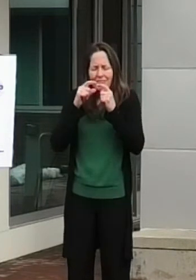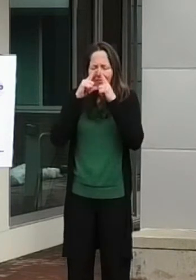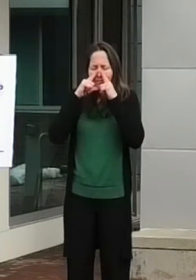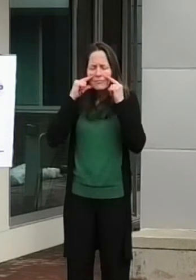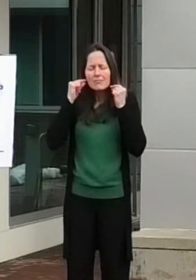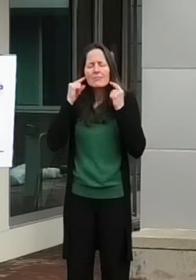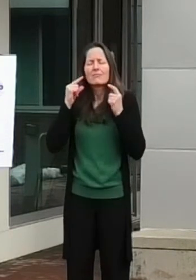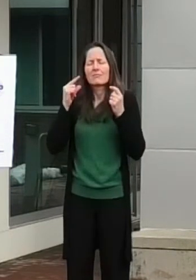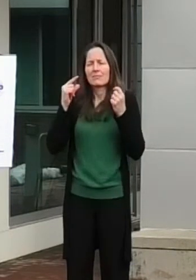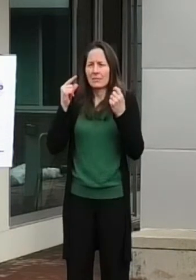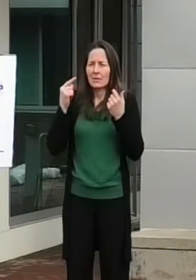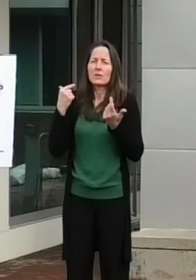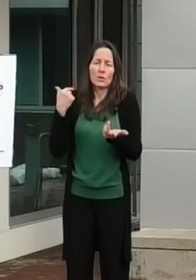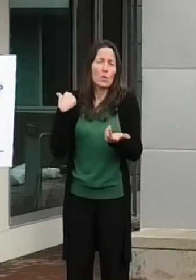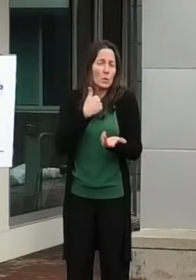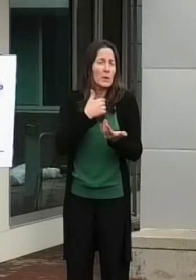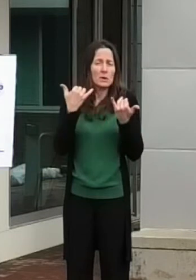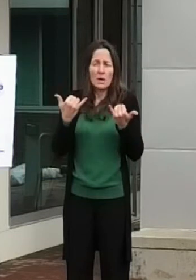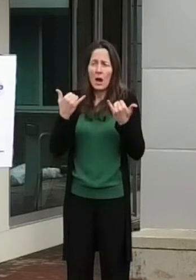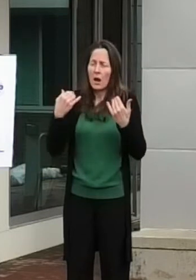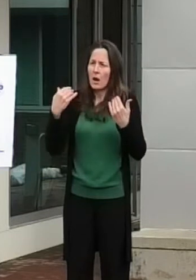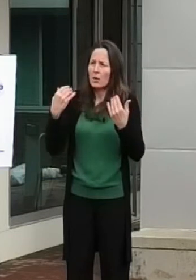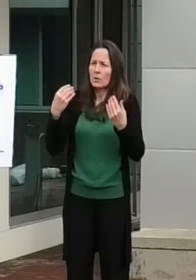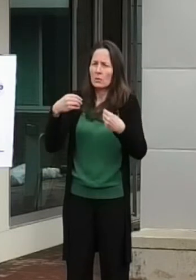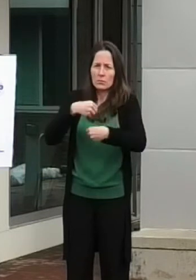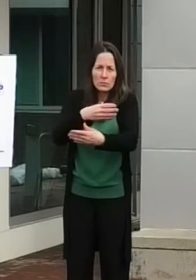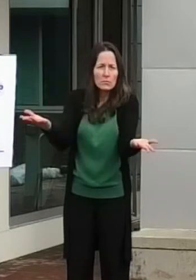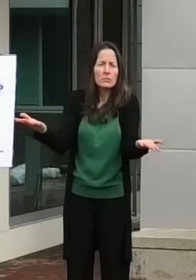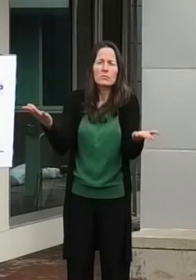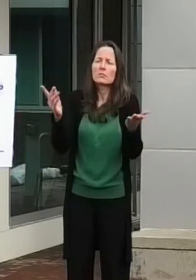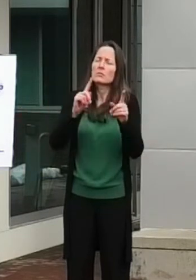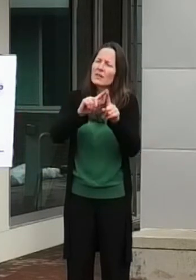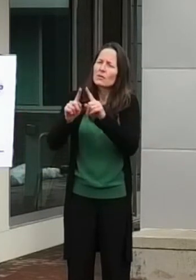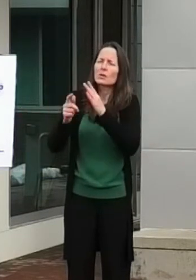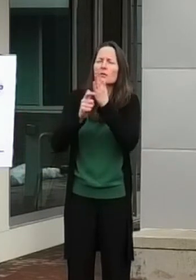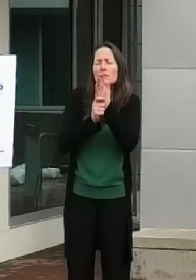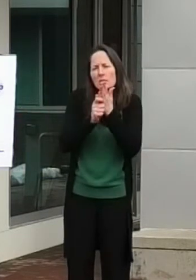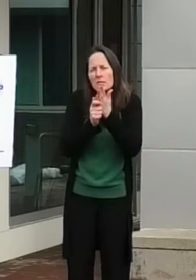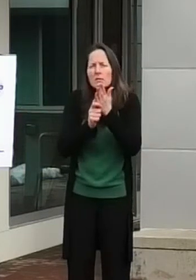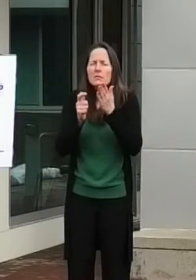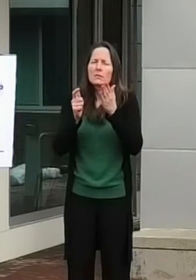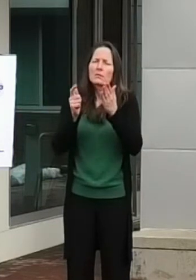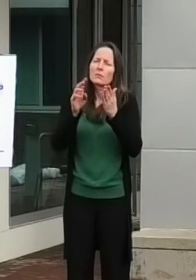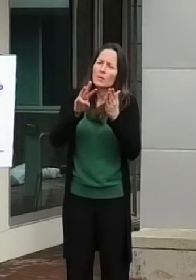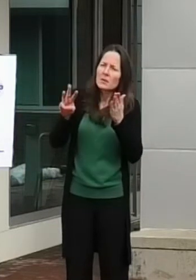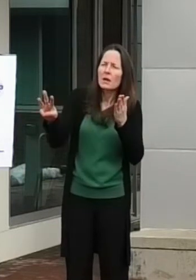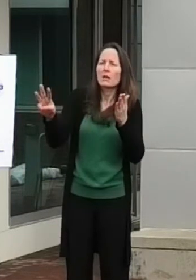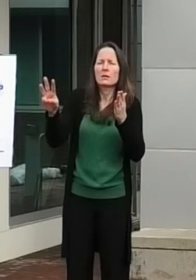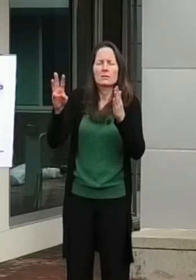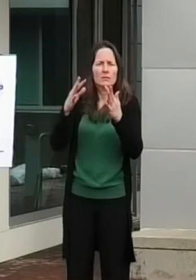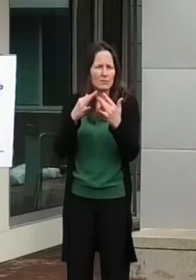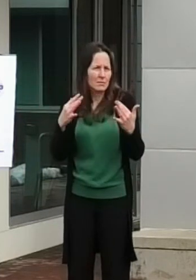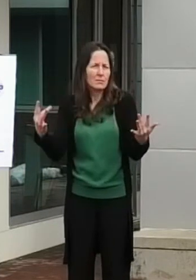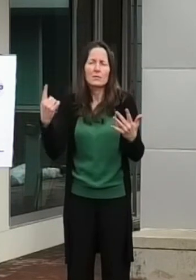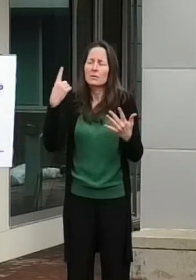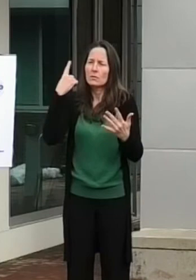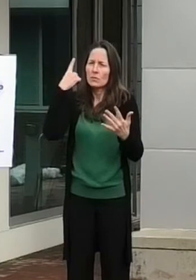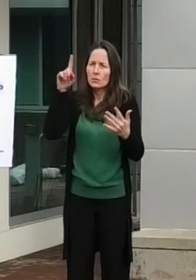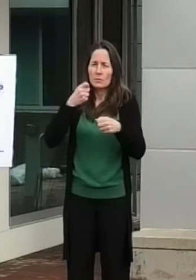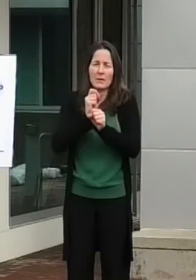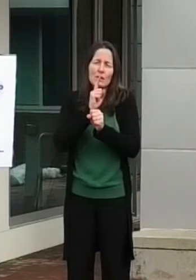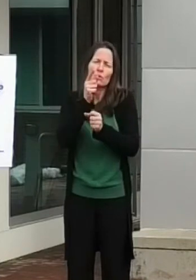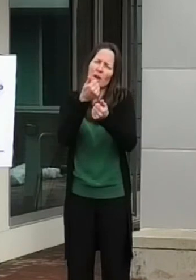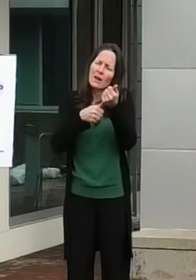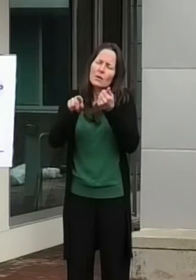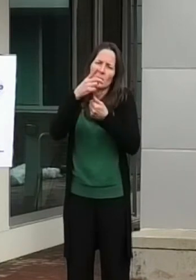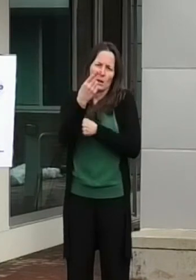StayCOVIDSafe materials around the county. We have worked with the county's Office of Public Information to order essential resources to get our message out to the community.